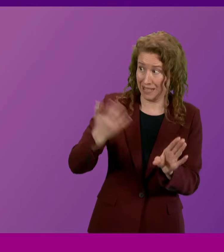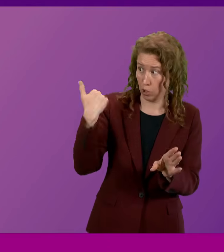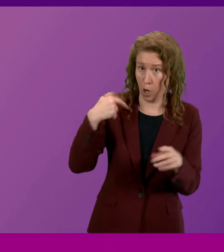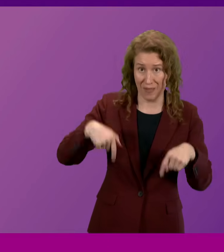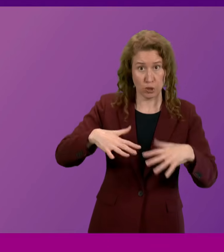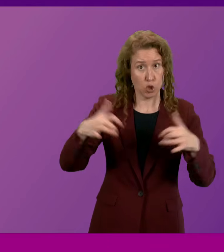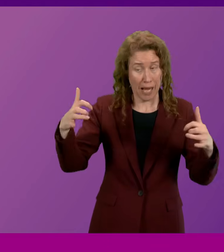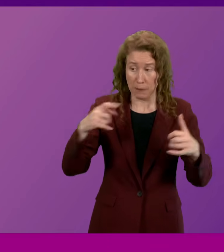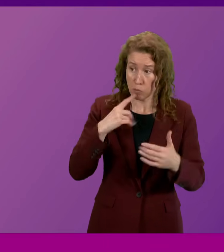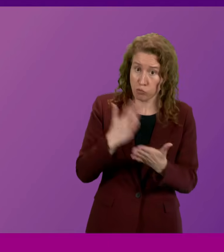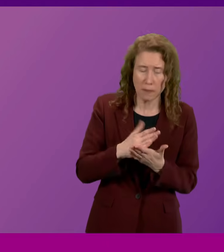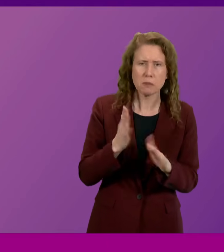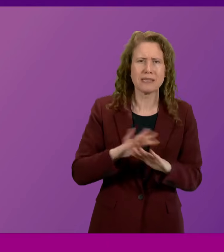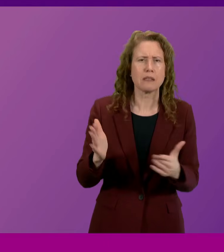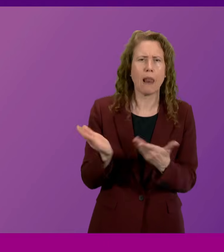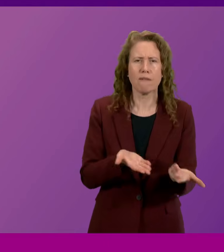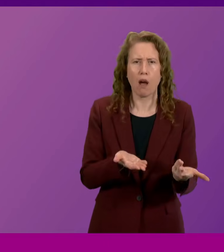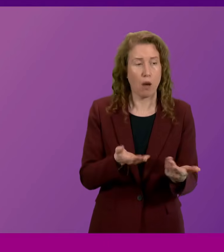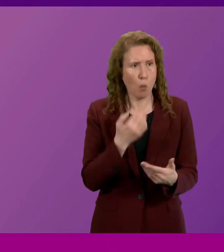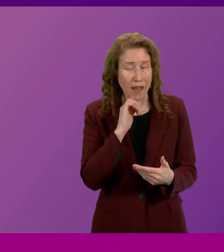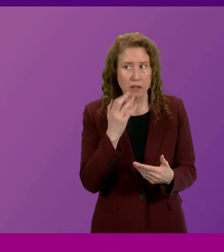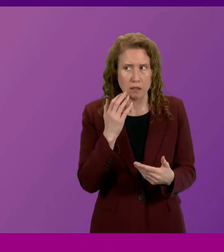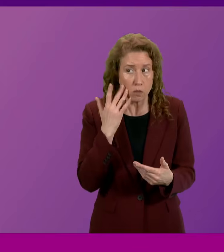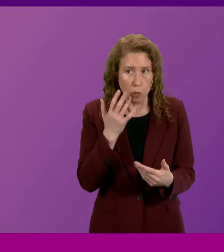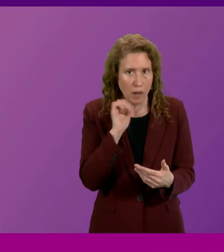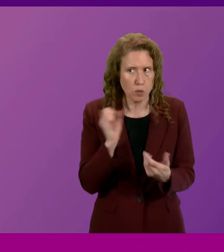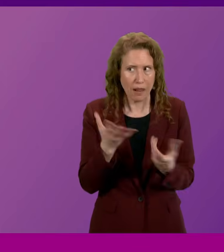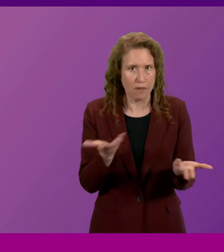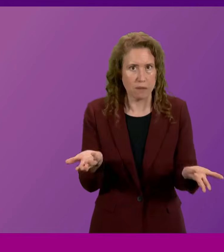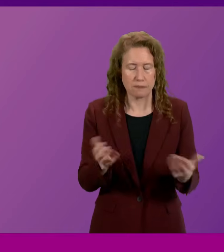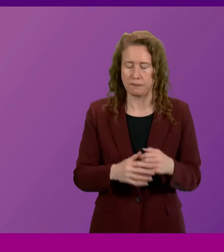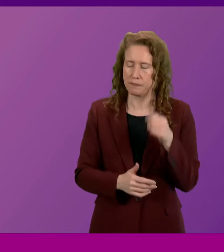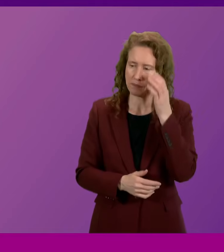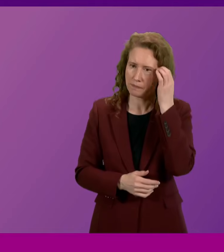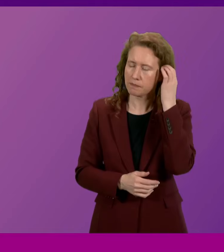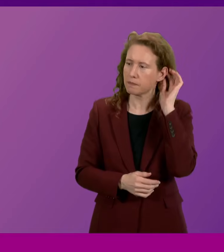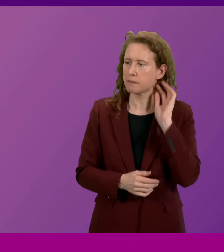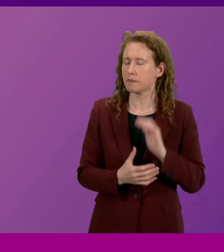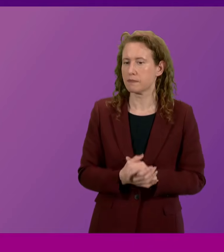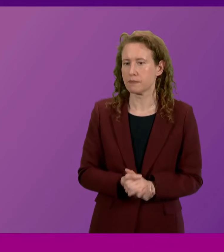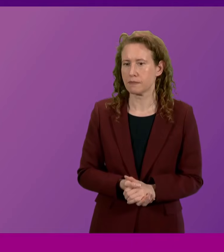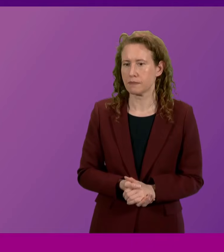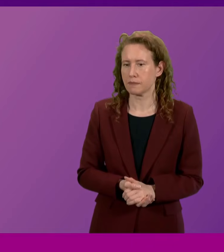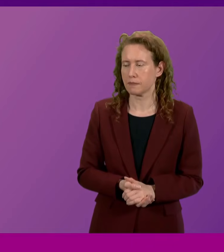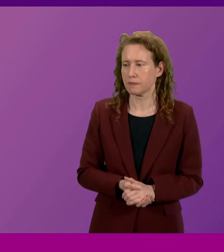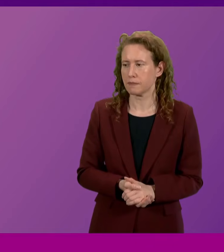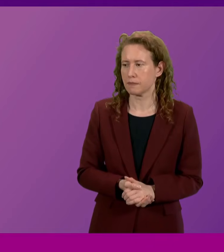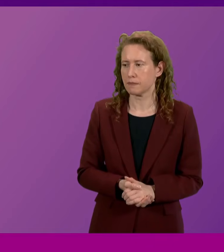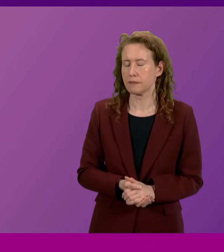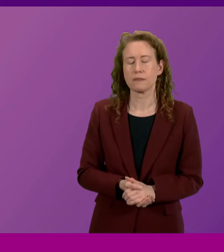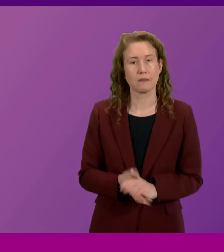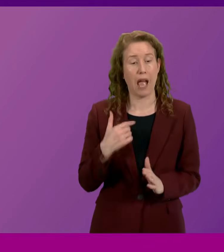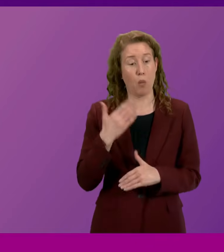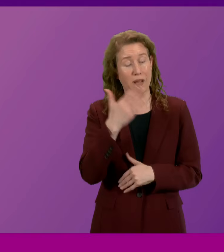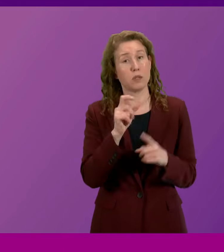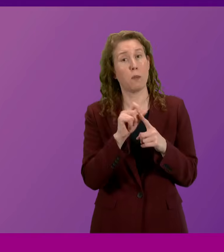chamber, haven't been delivered, and when they will be? First Minister. Well, I was actually in